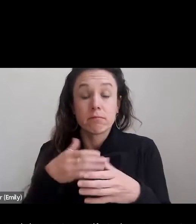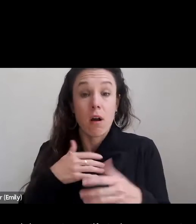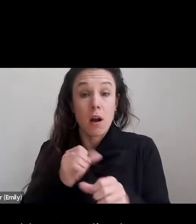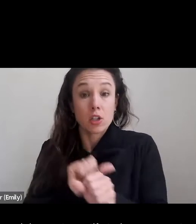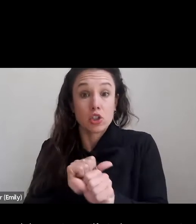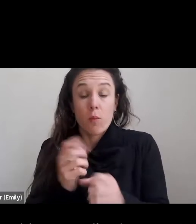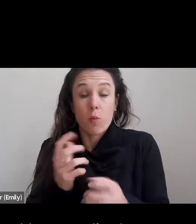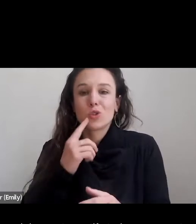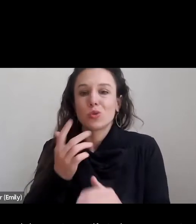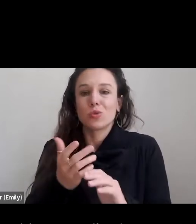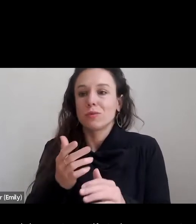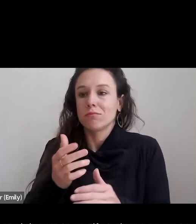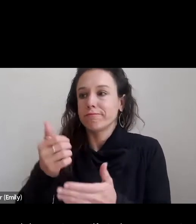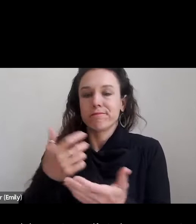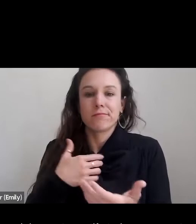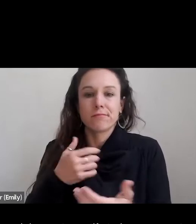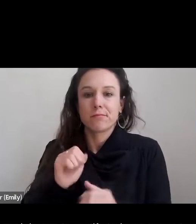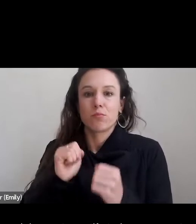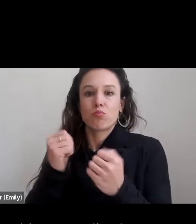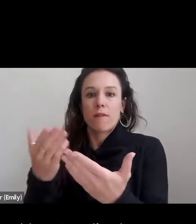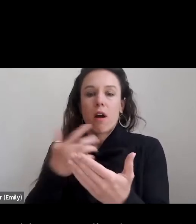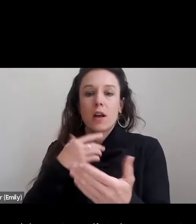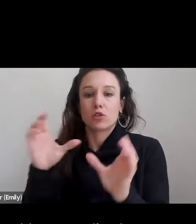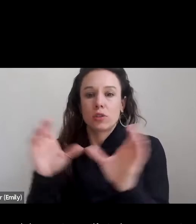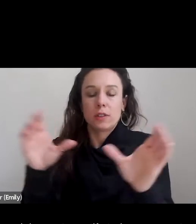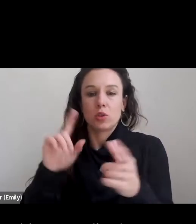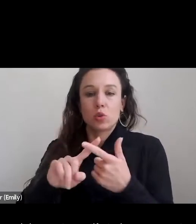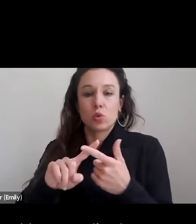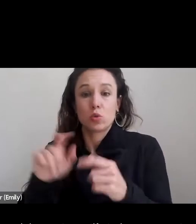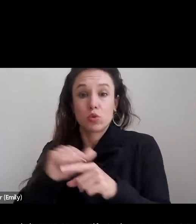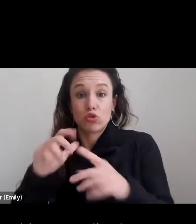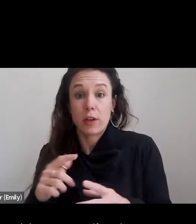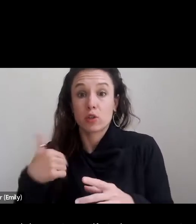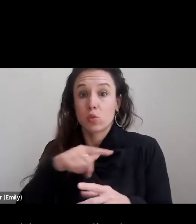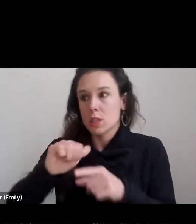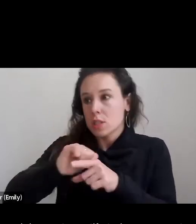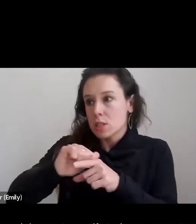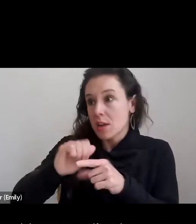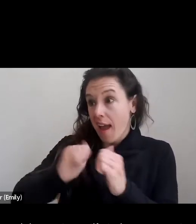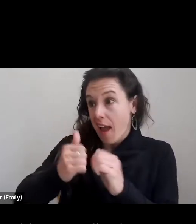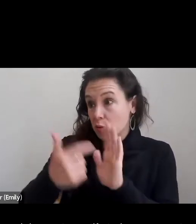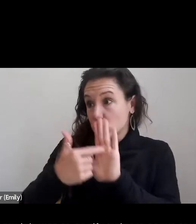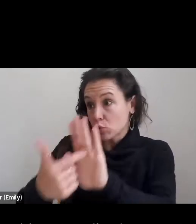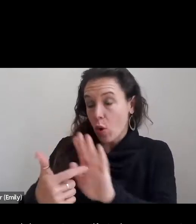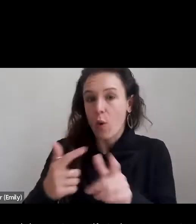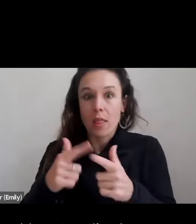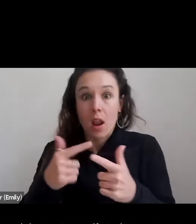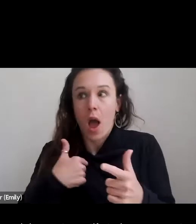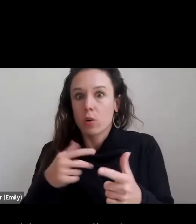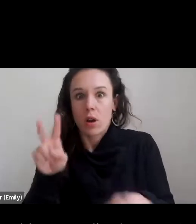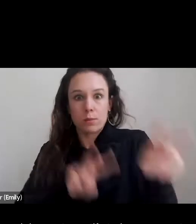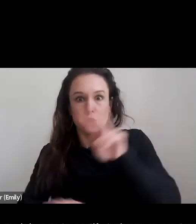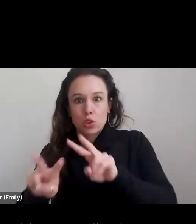certify trainers. So we taught trainers how to present the material, and then I would observe and literally